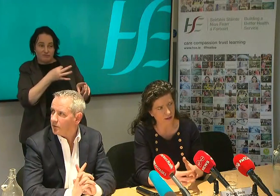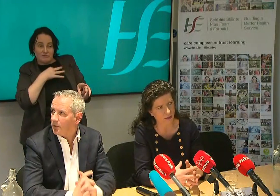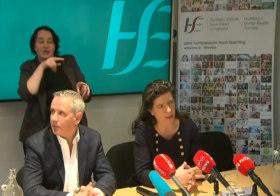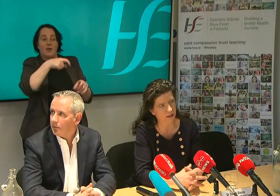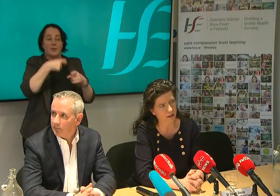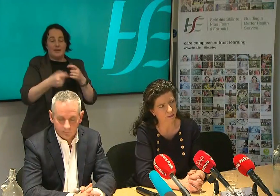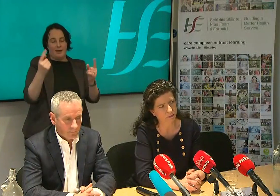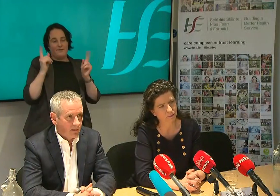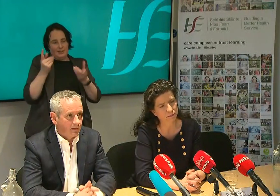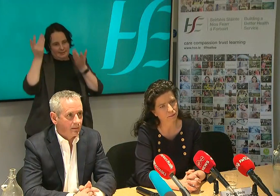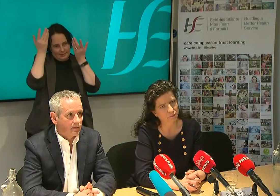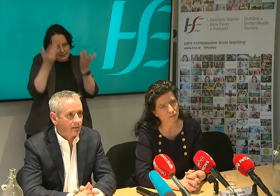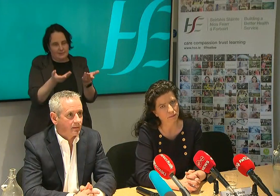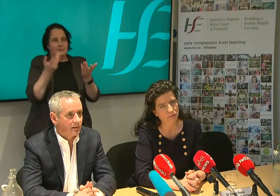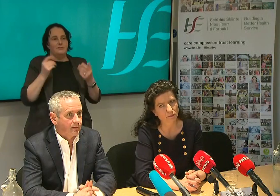given on that basis.